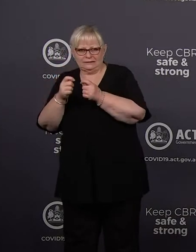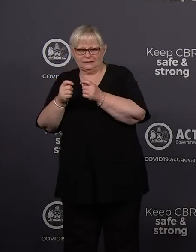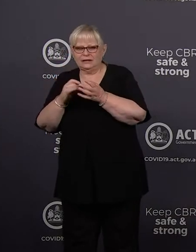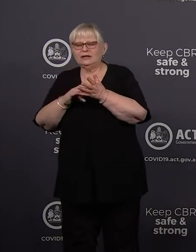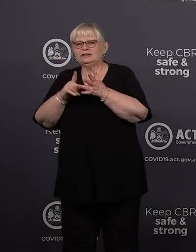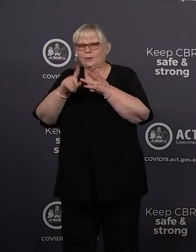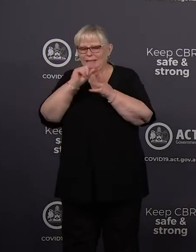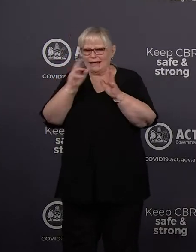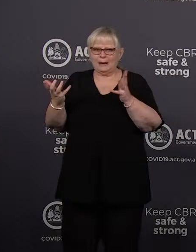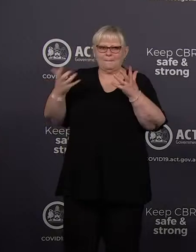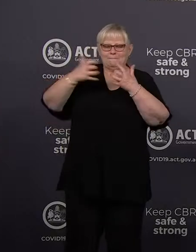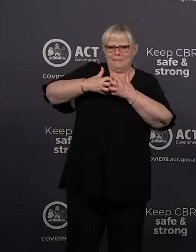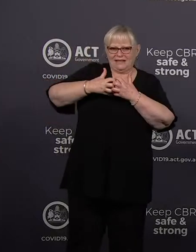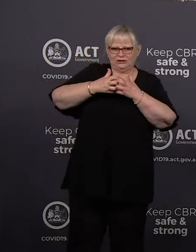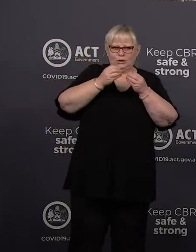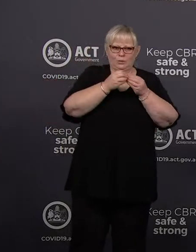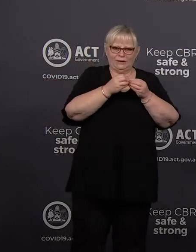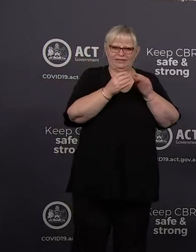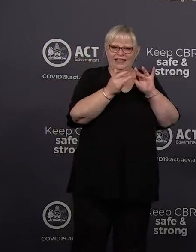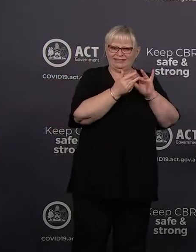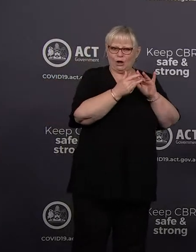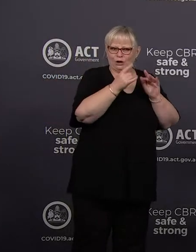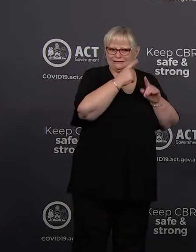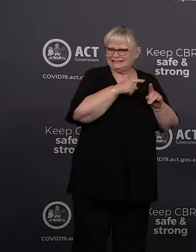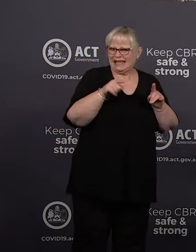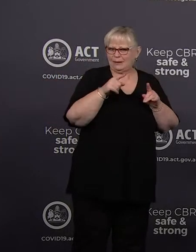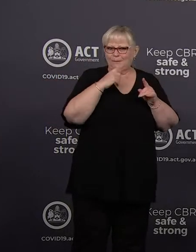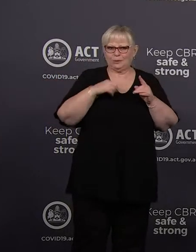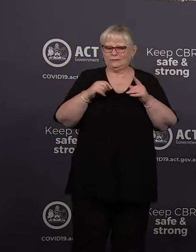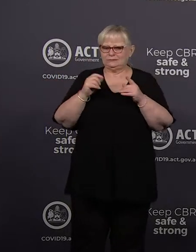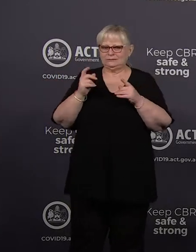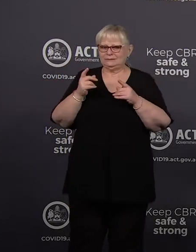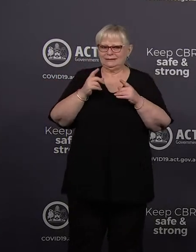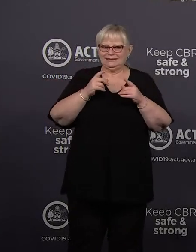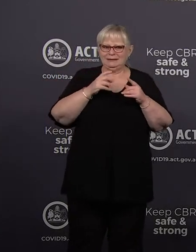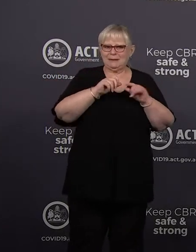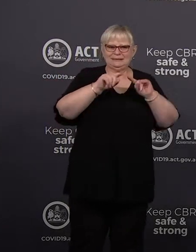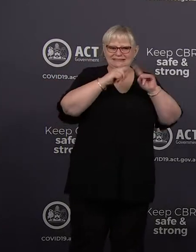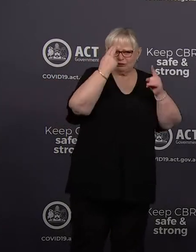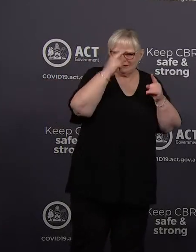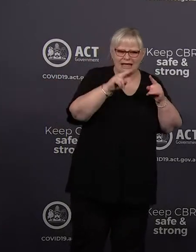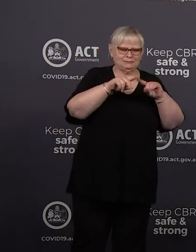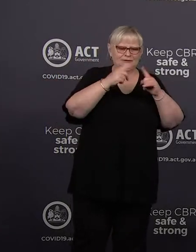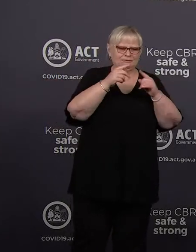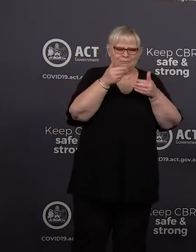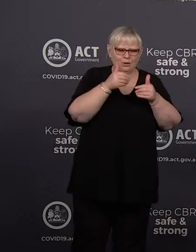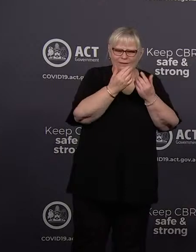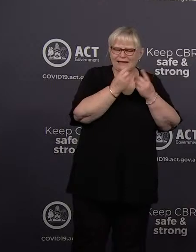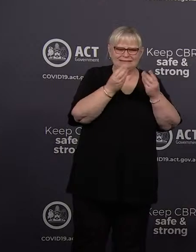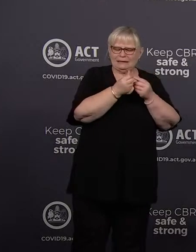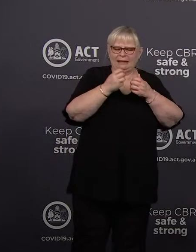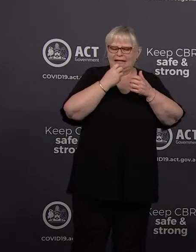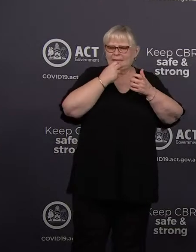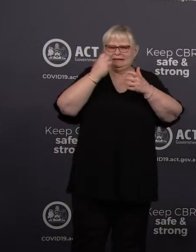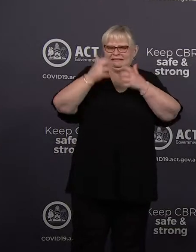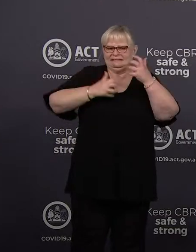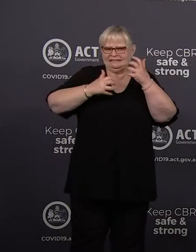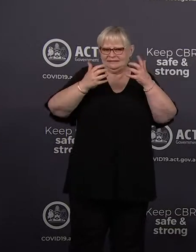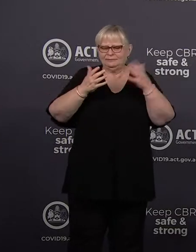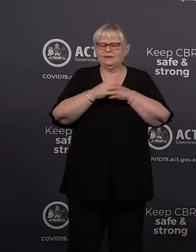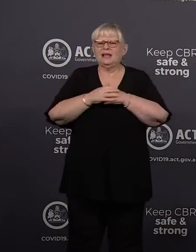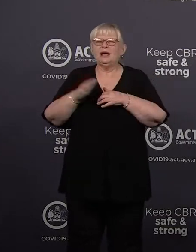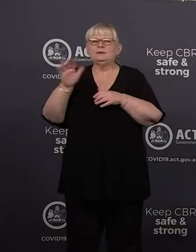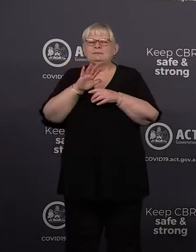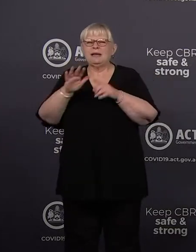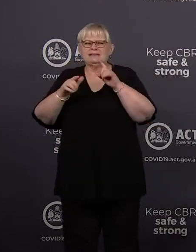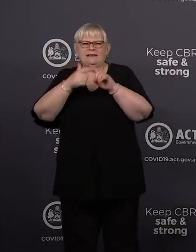be matched with their contact tracing record to ensure that they could be released. And when I received advice at